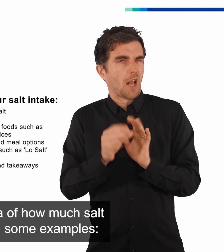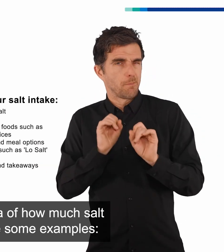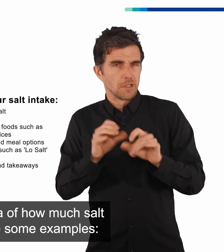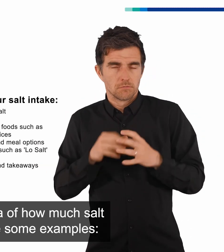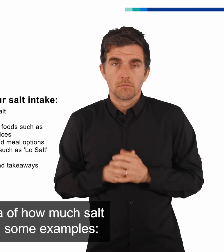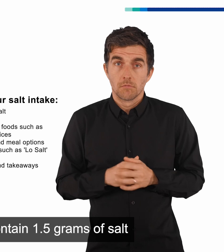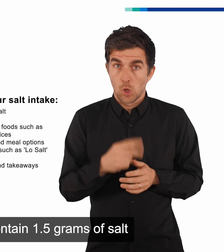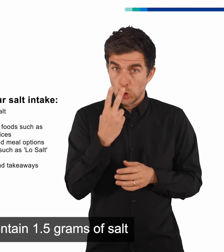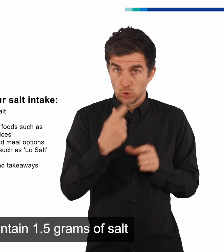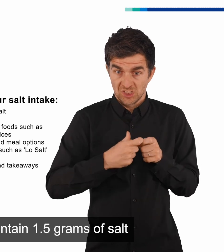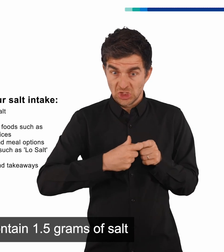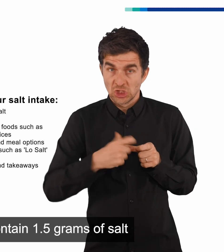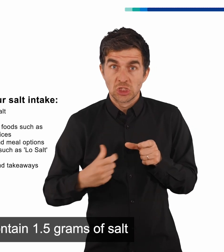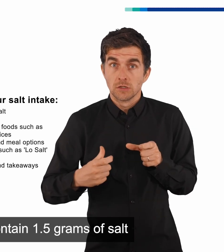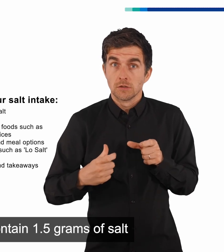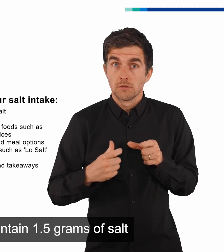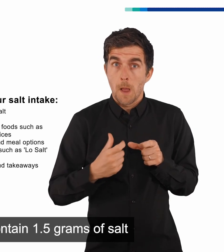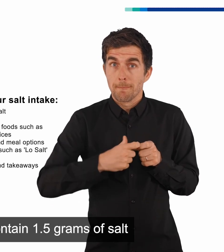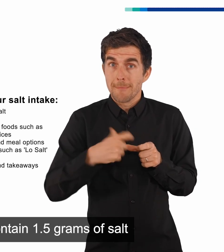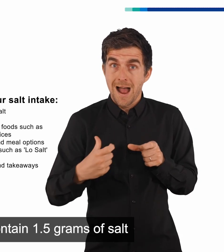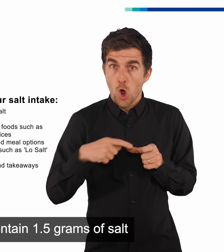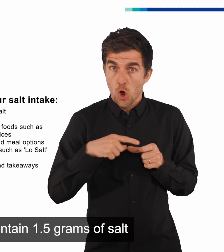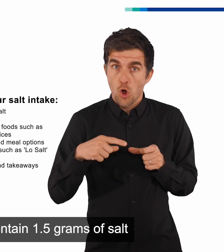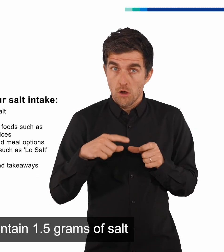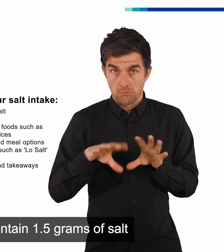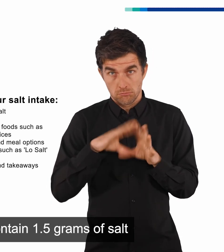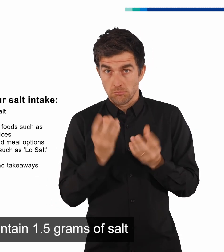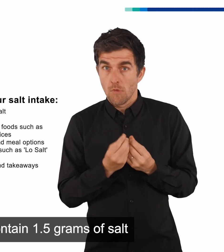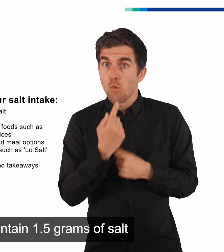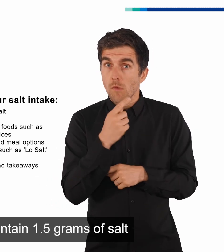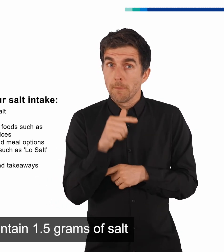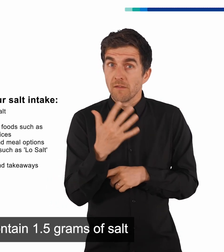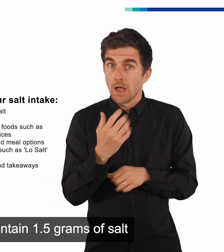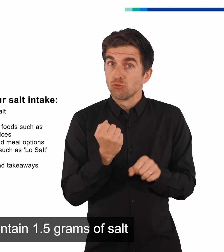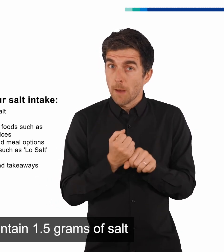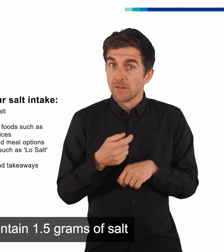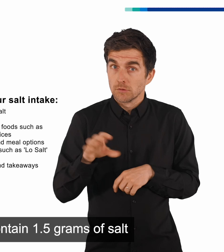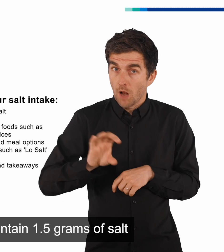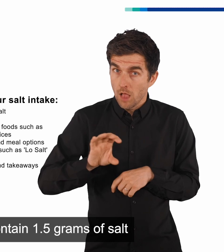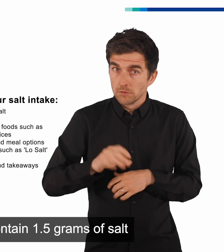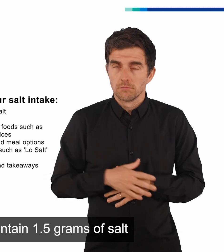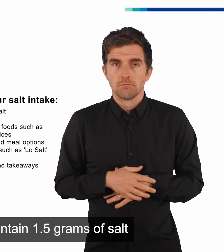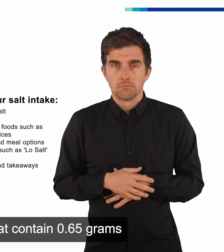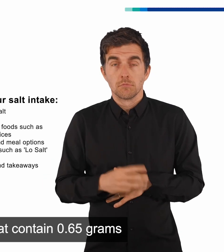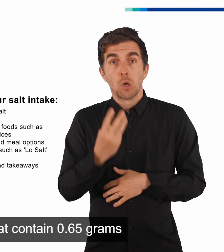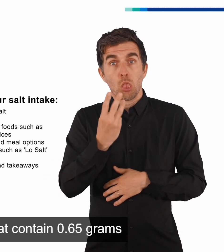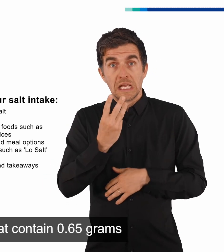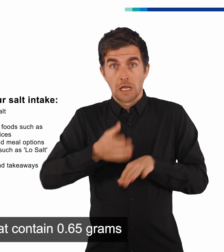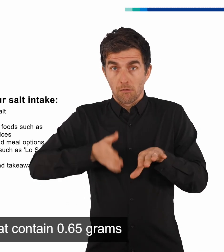3 slices of cured meat contains 0.65 grams. One packet of crisps